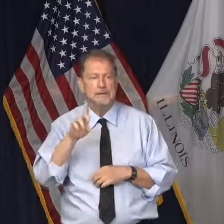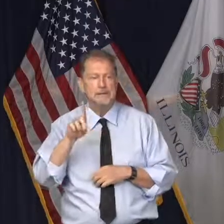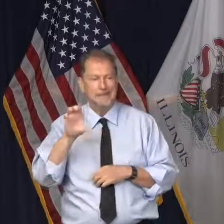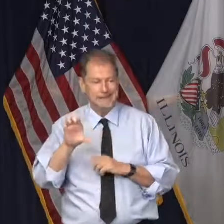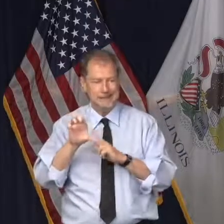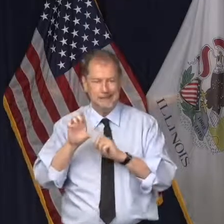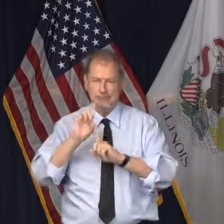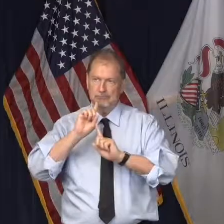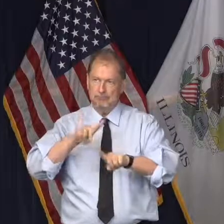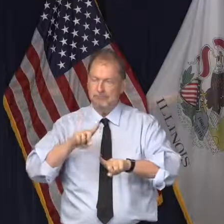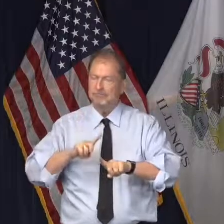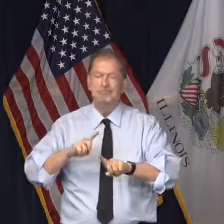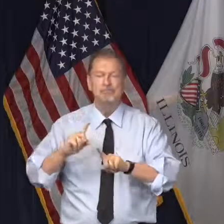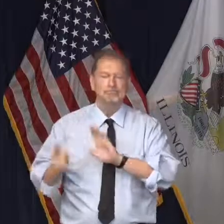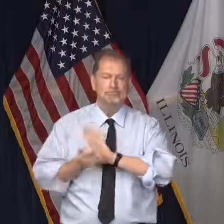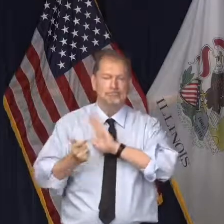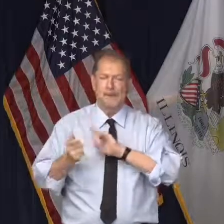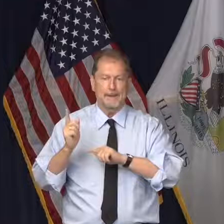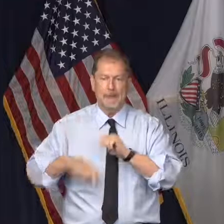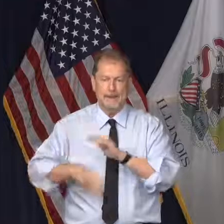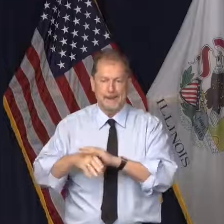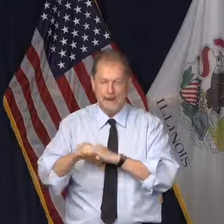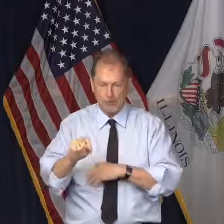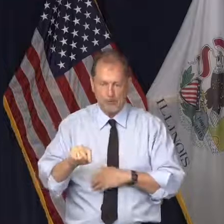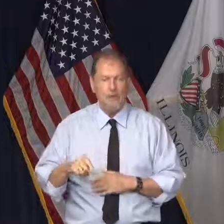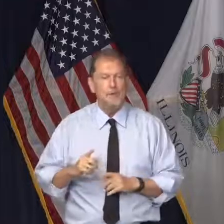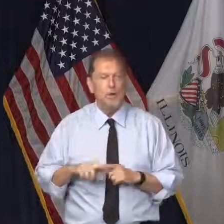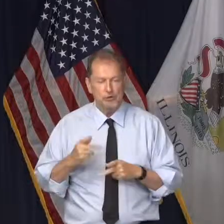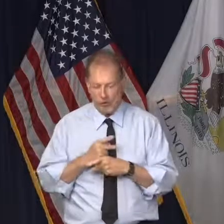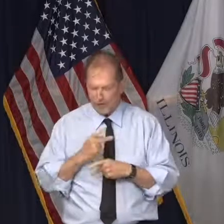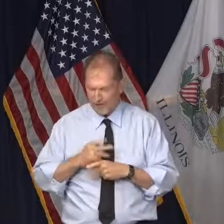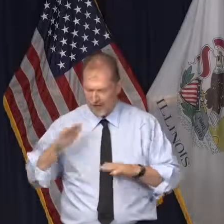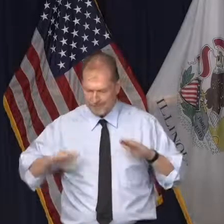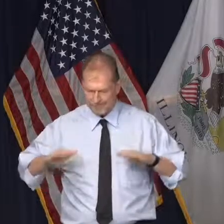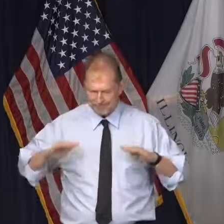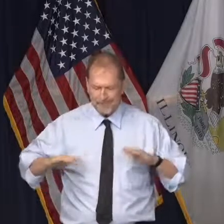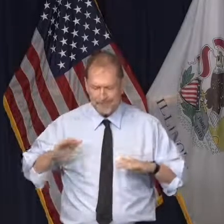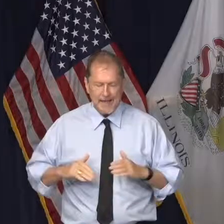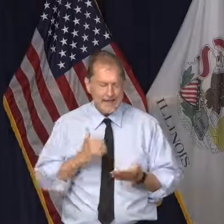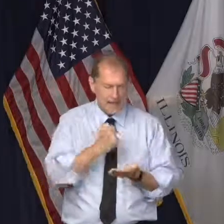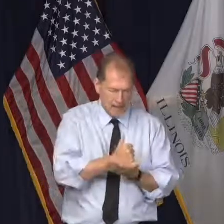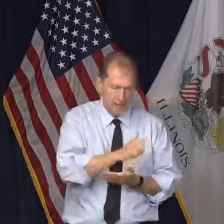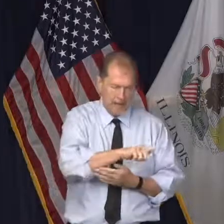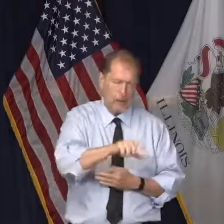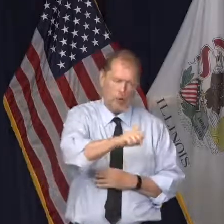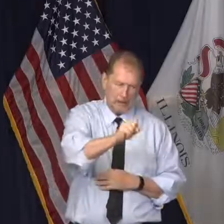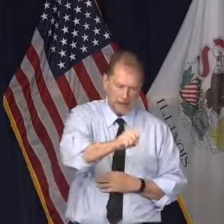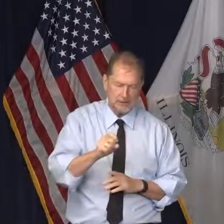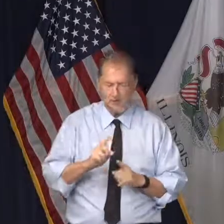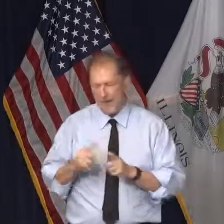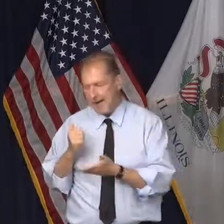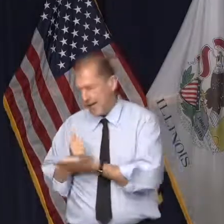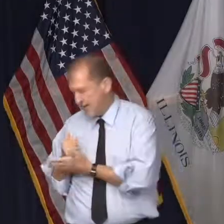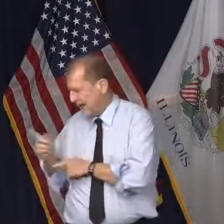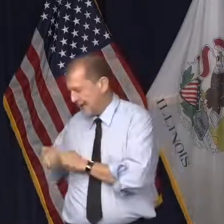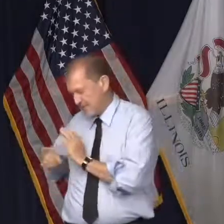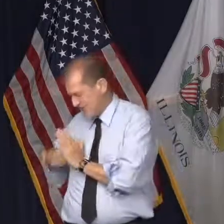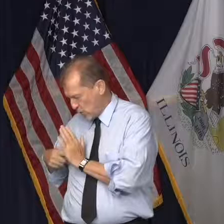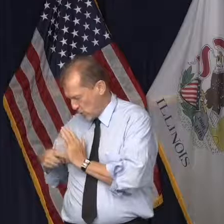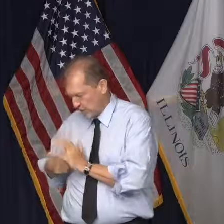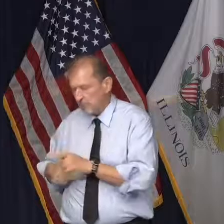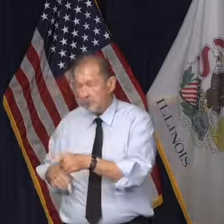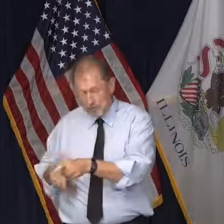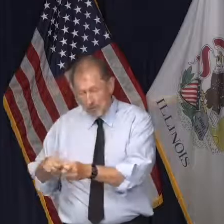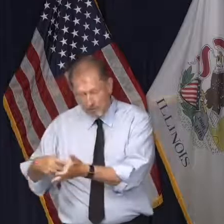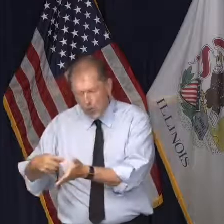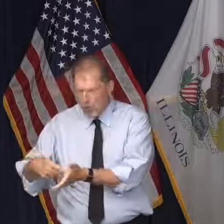well. But we're trying to balance interests here, and we'll continue to do that to make sure that, that each side,